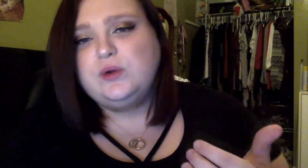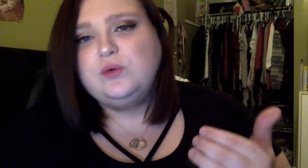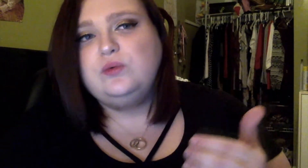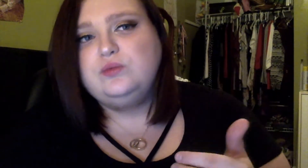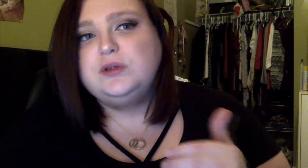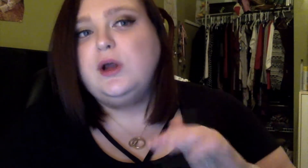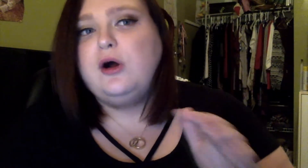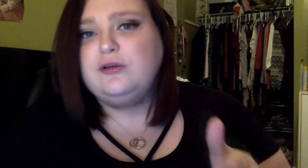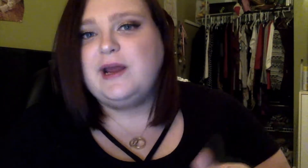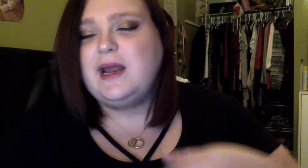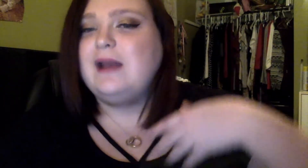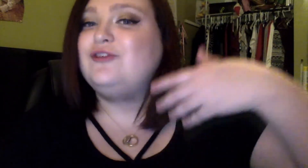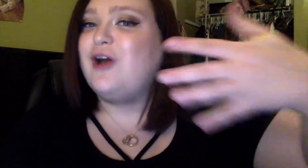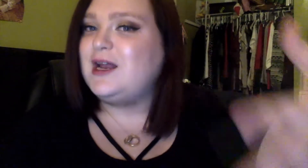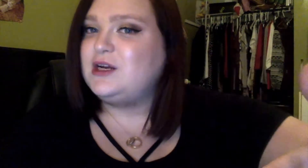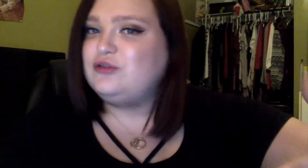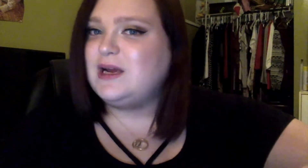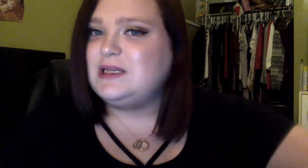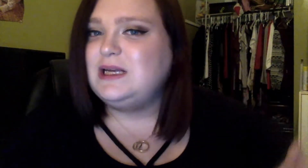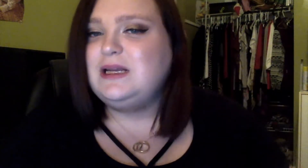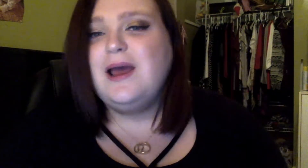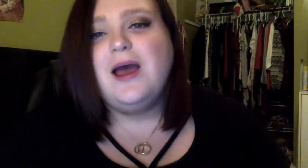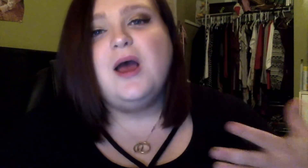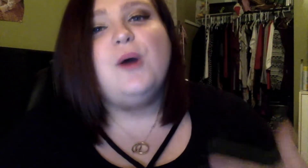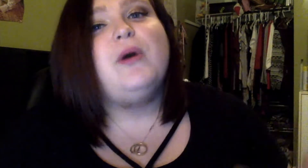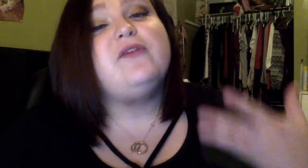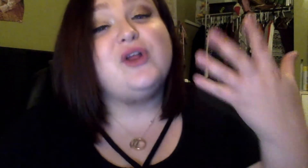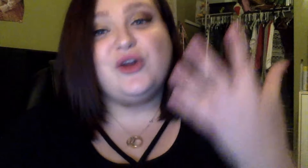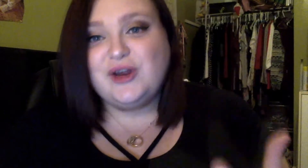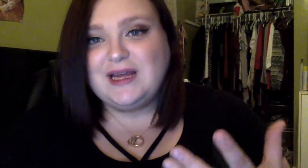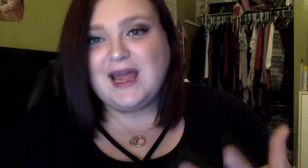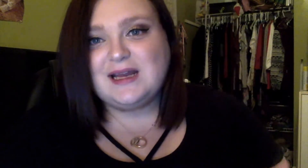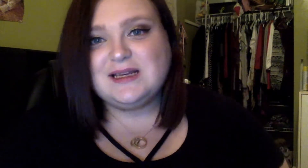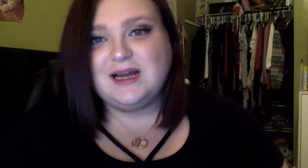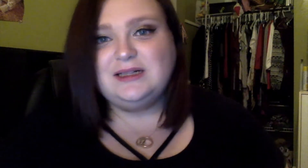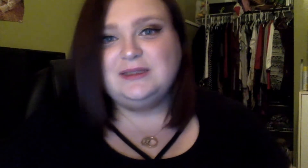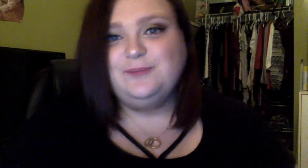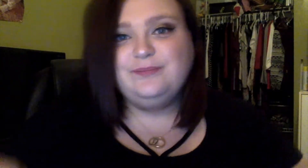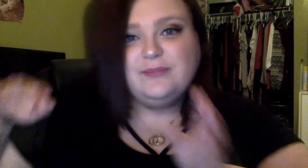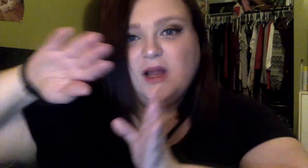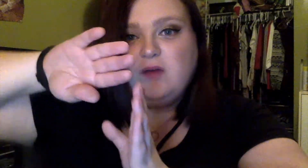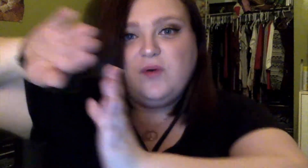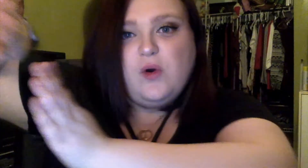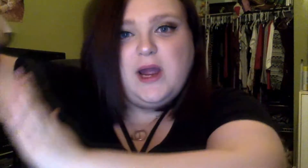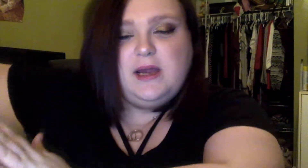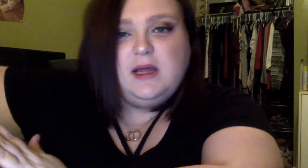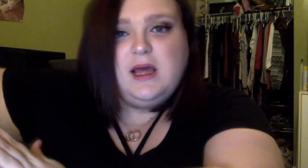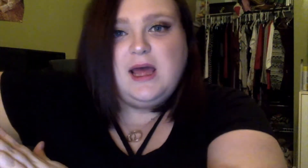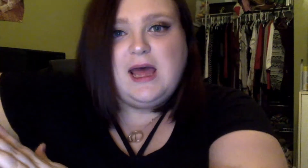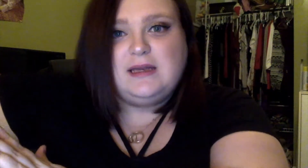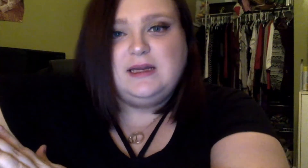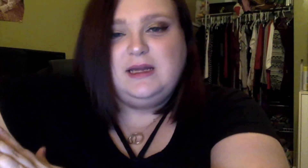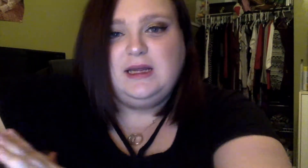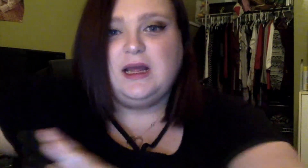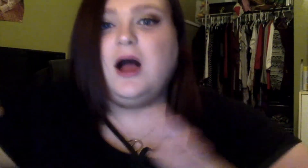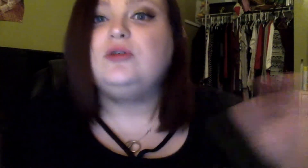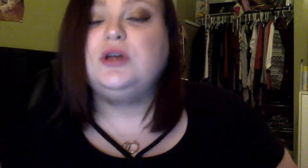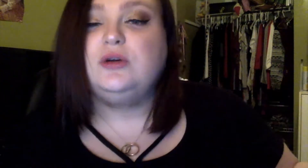do tolerate it and try to correct it. But if you're learning ASL, avoid SEE. I'll show you